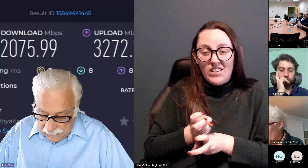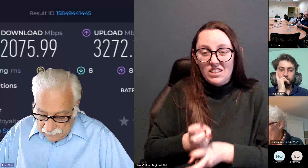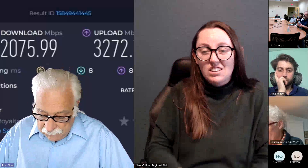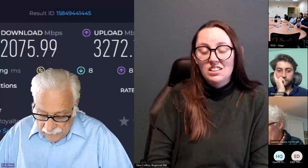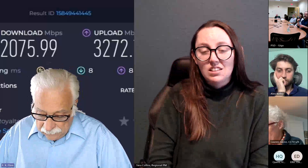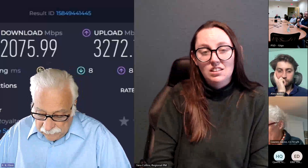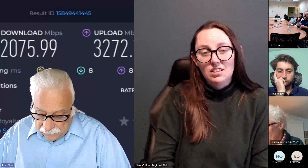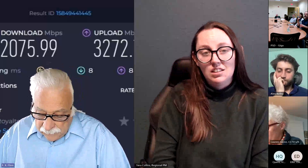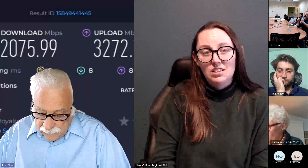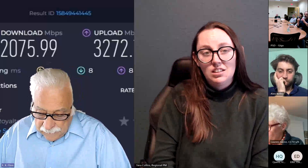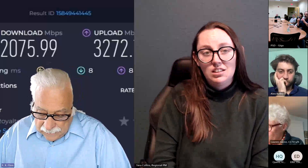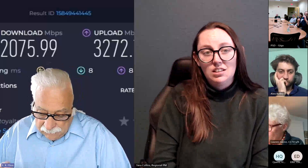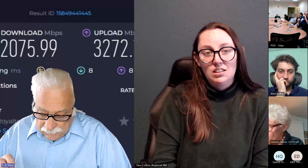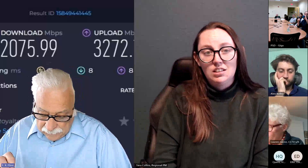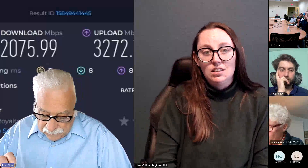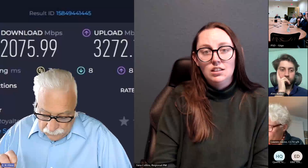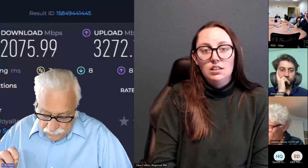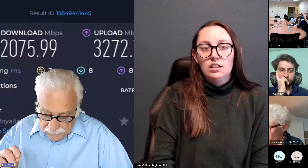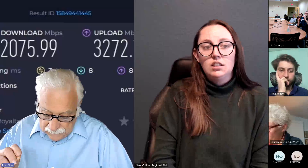honestly believe that the